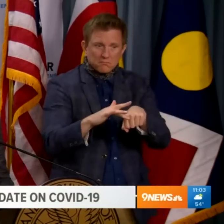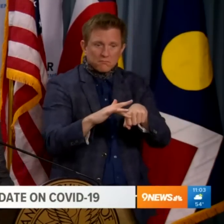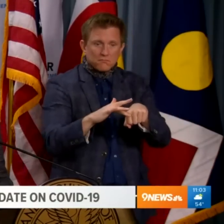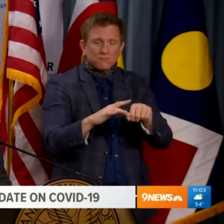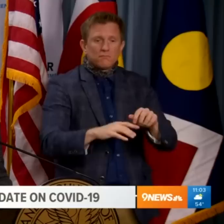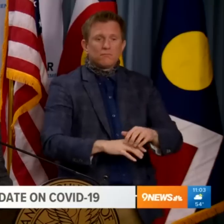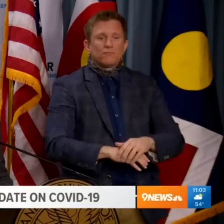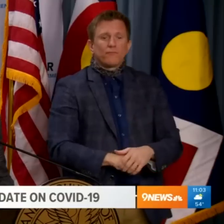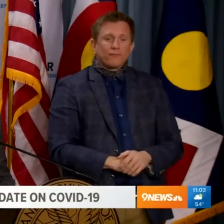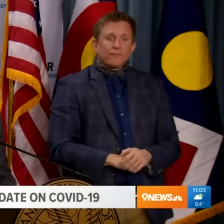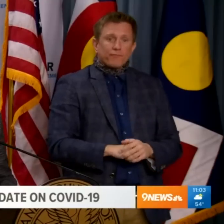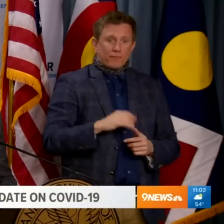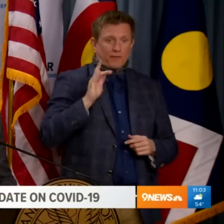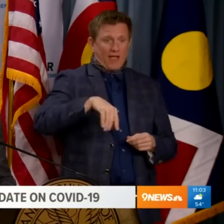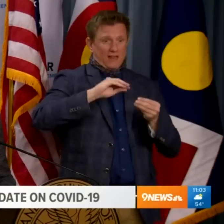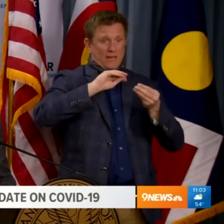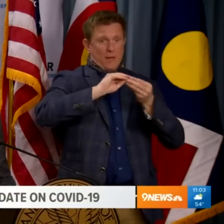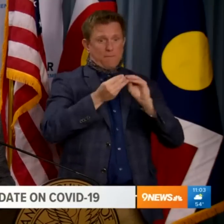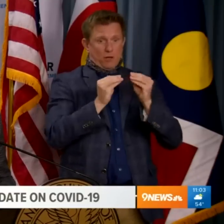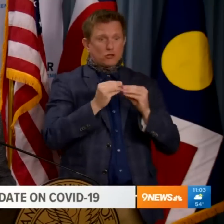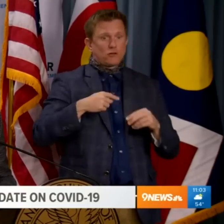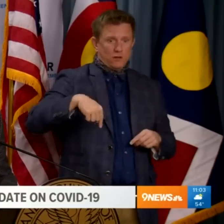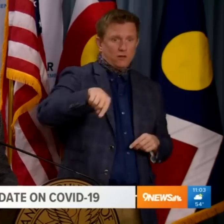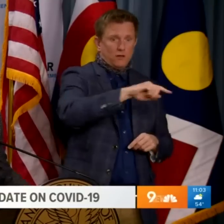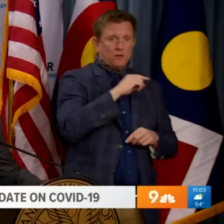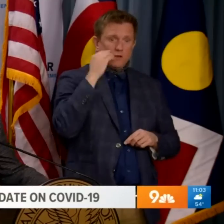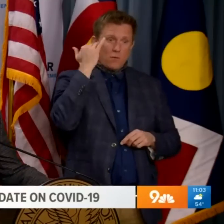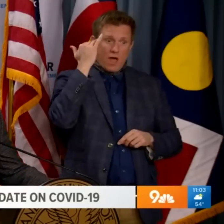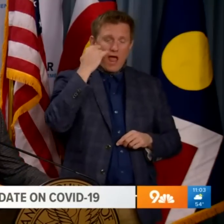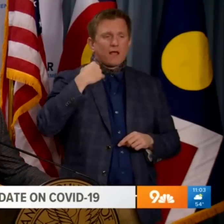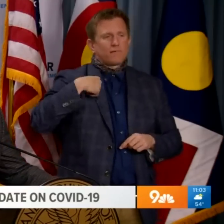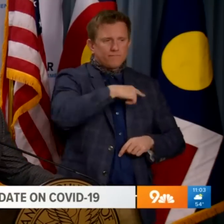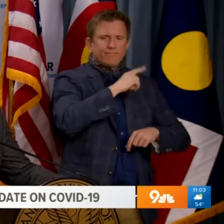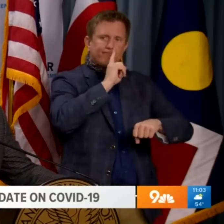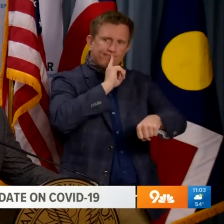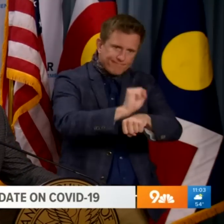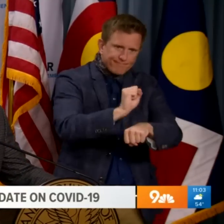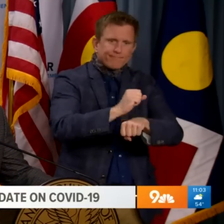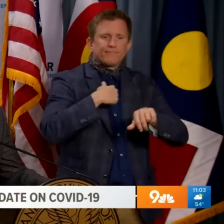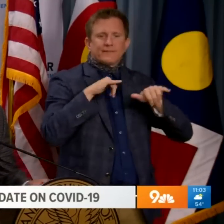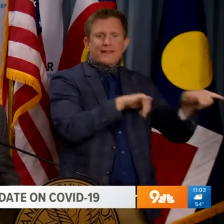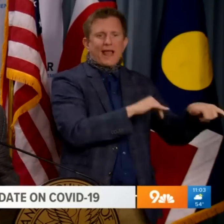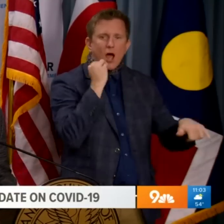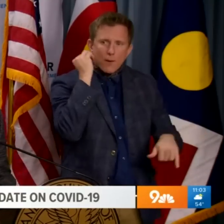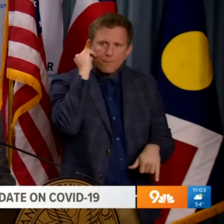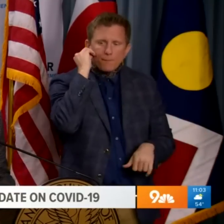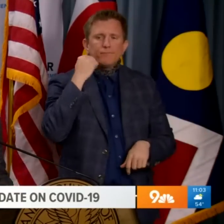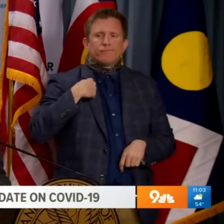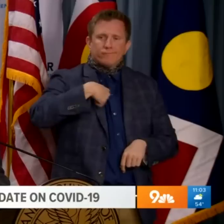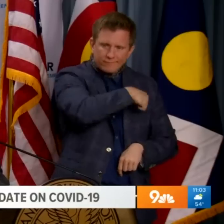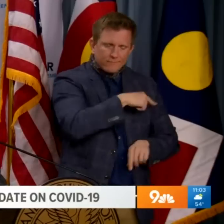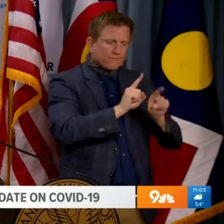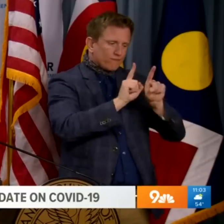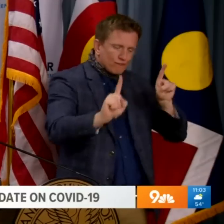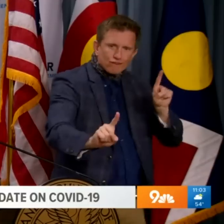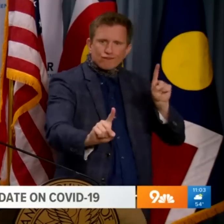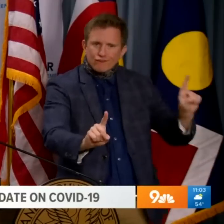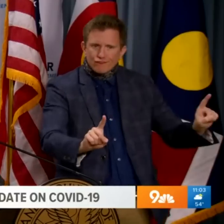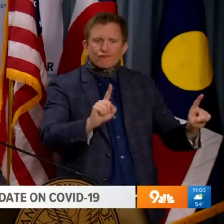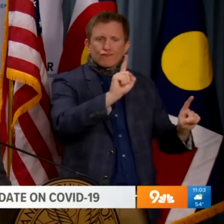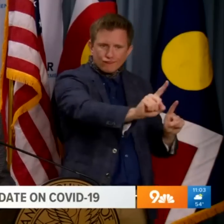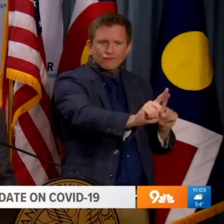open, and nearly two-thirds of ventilators are available for use. And a number of new hospitalizations also